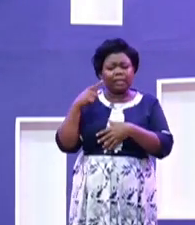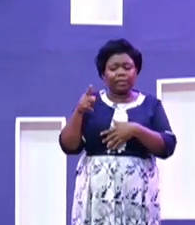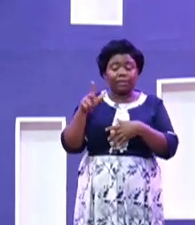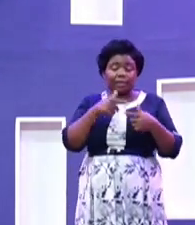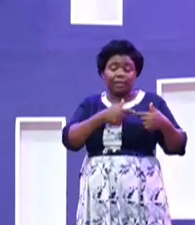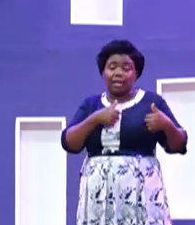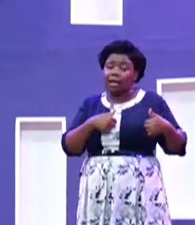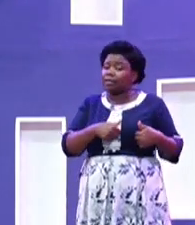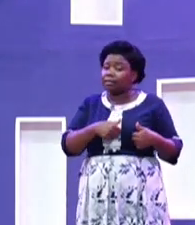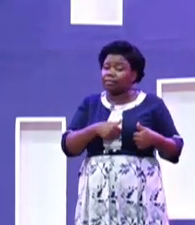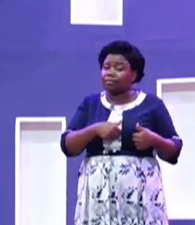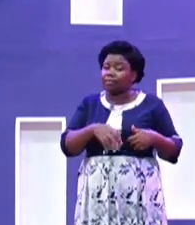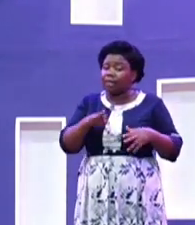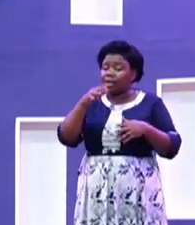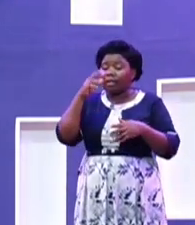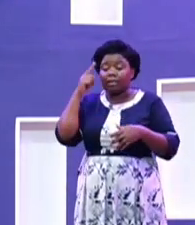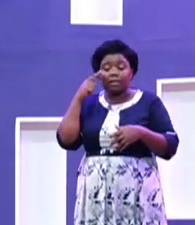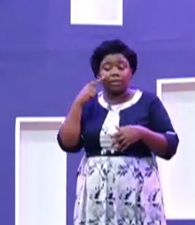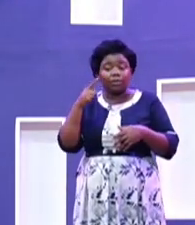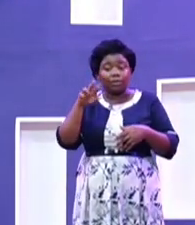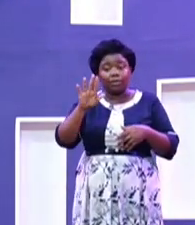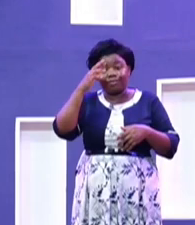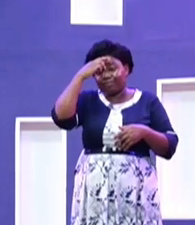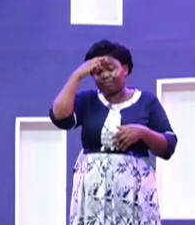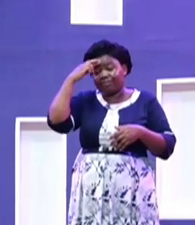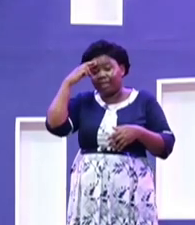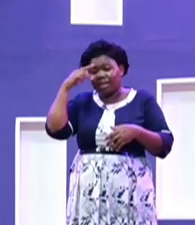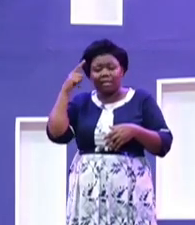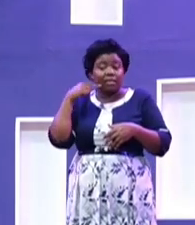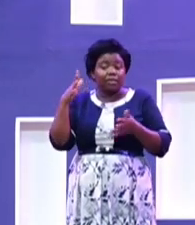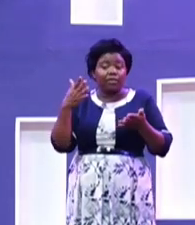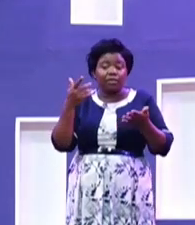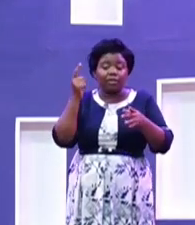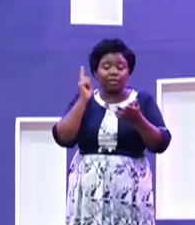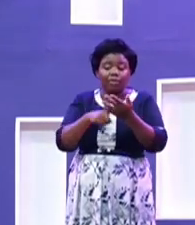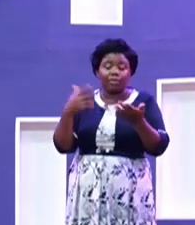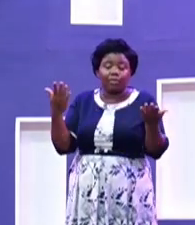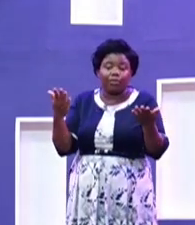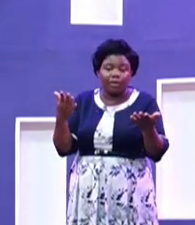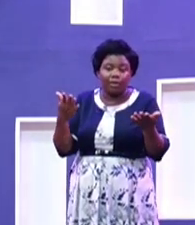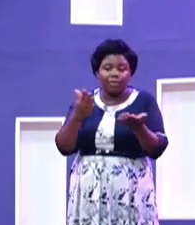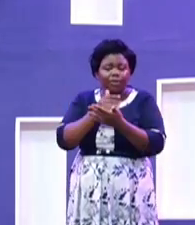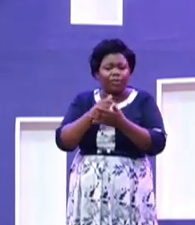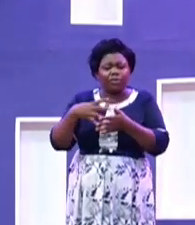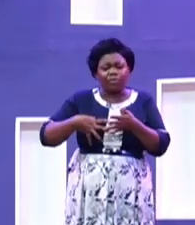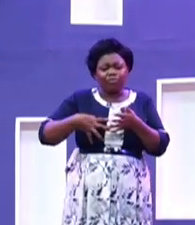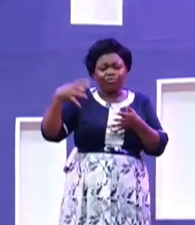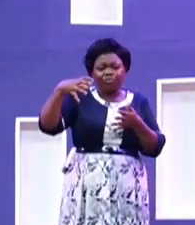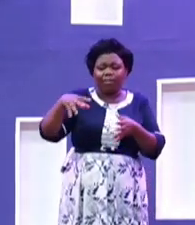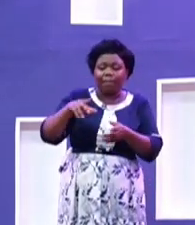omutima gwe motive ate yali asobola okulaba wajje obungi obusigaddewo ku